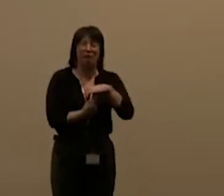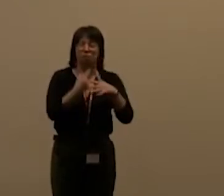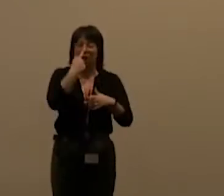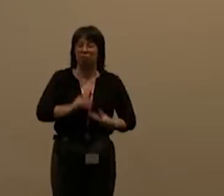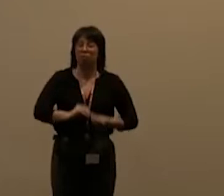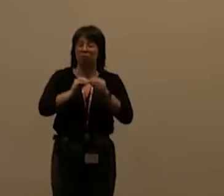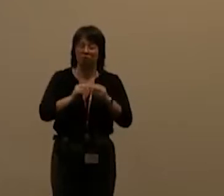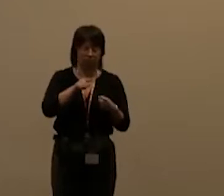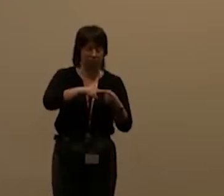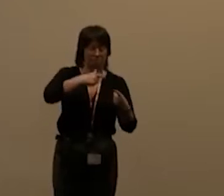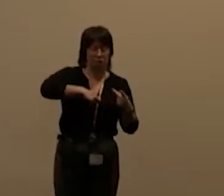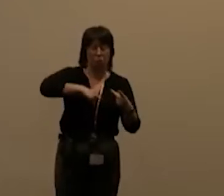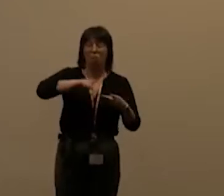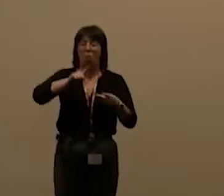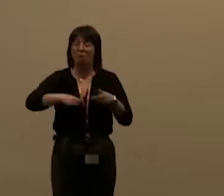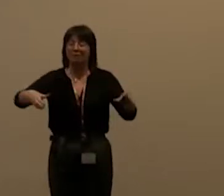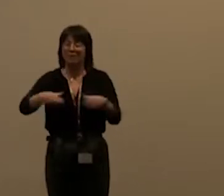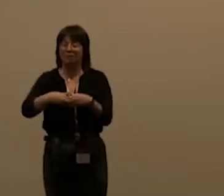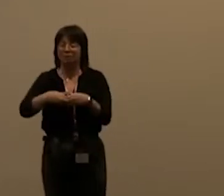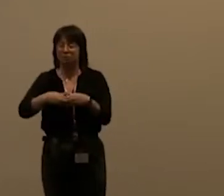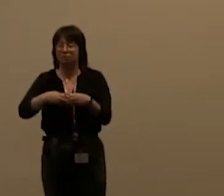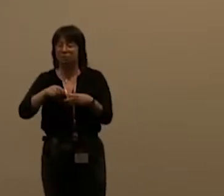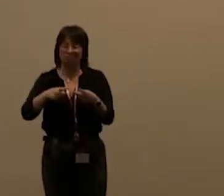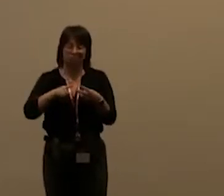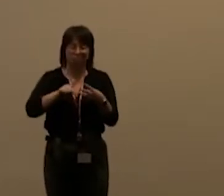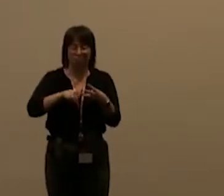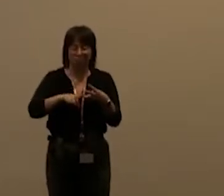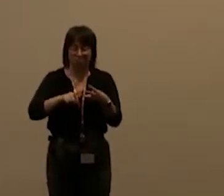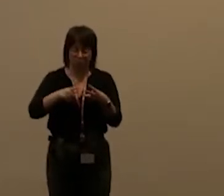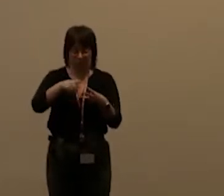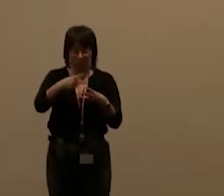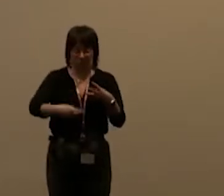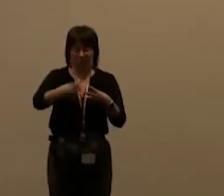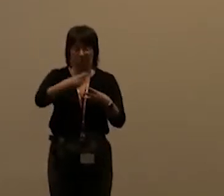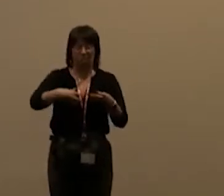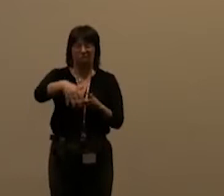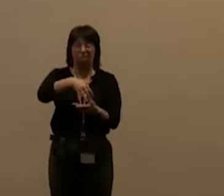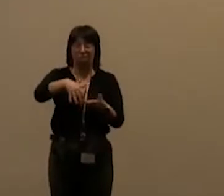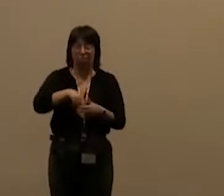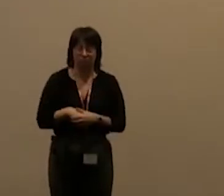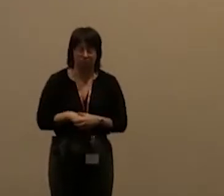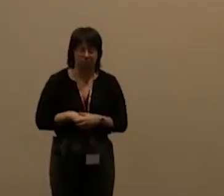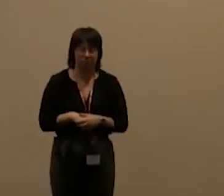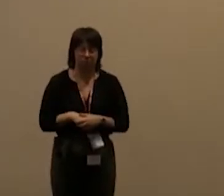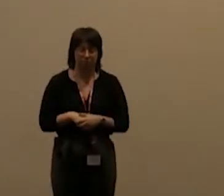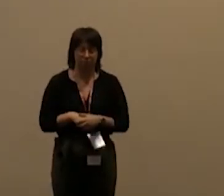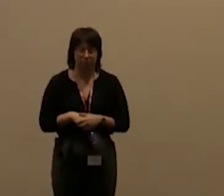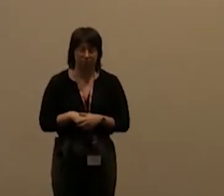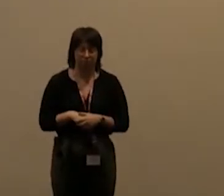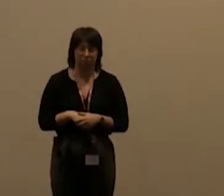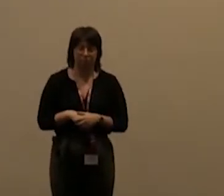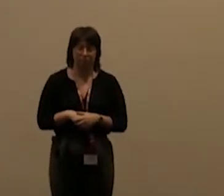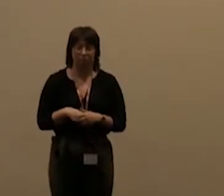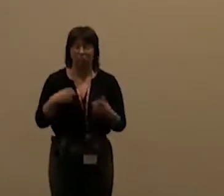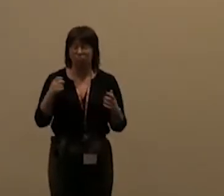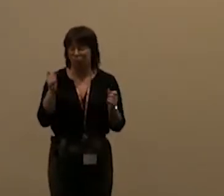either a personal scope or the team scope, or kind of more breadth adoption and usage of your apps. Now, the